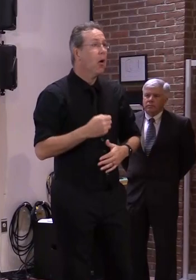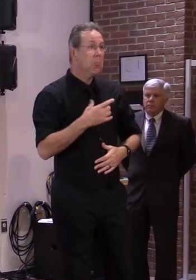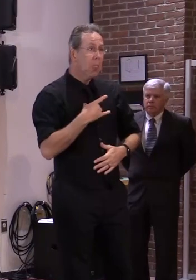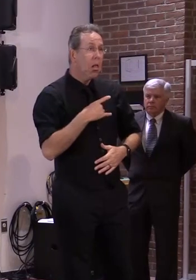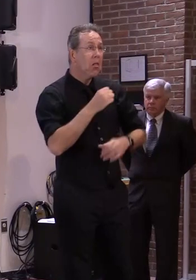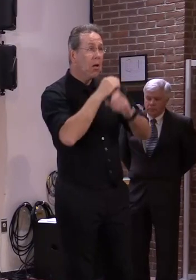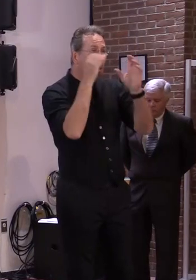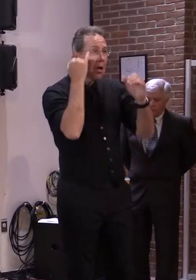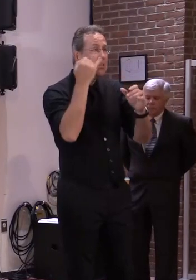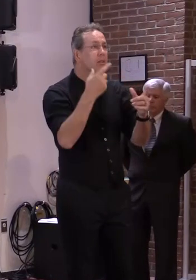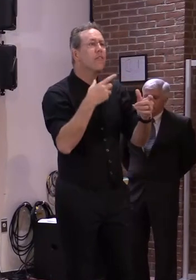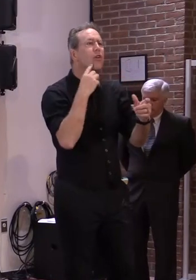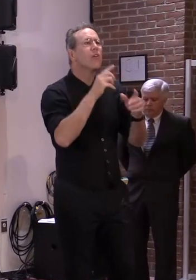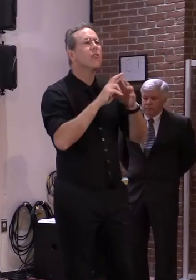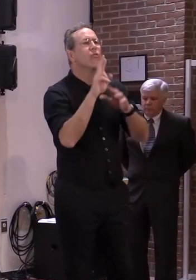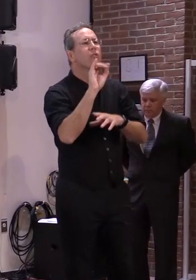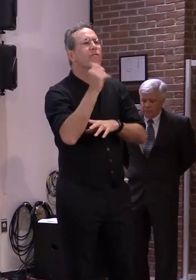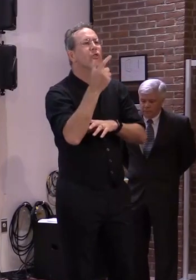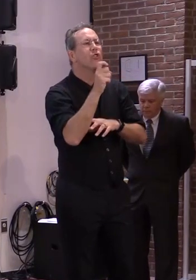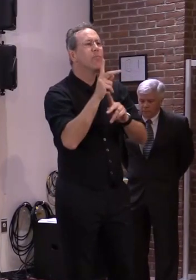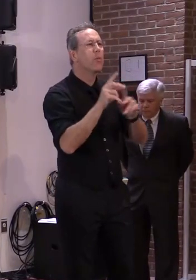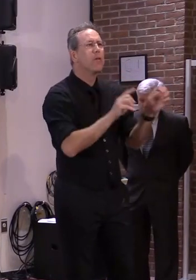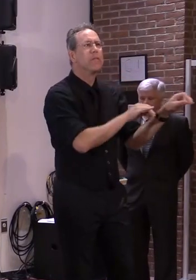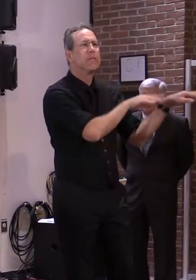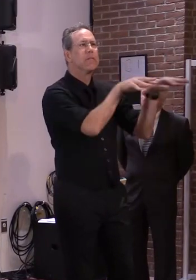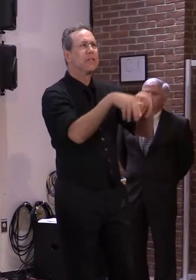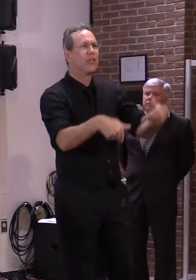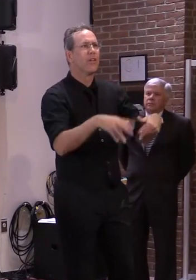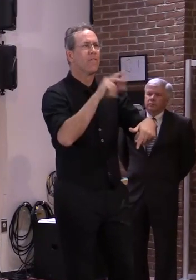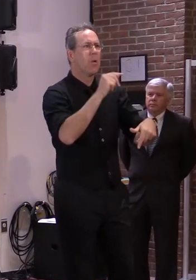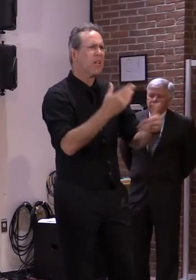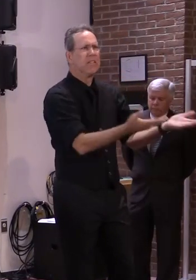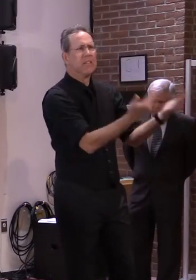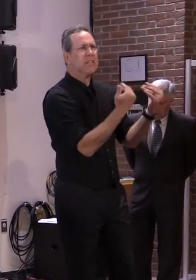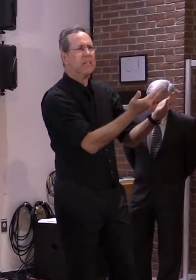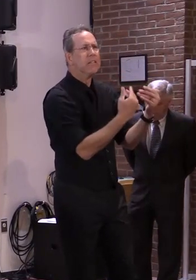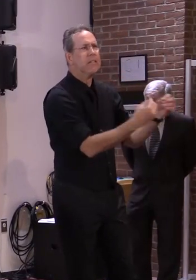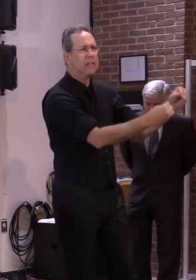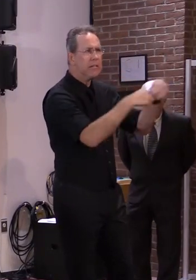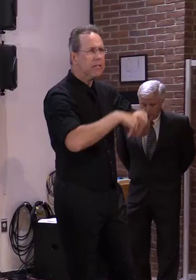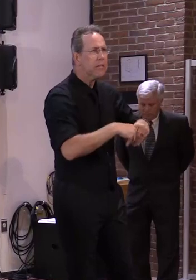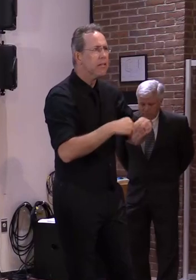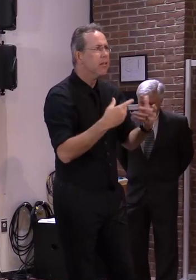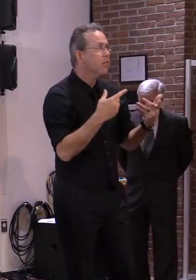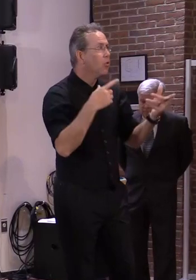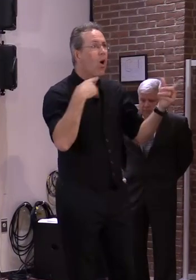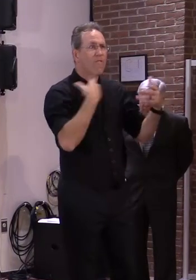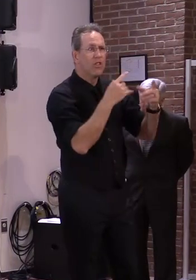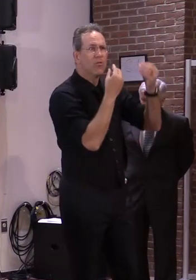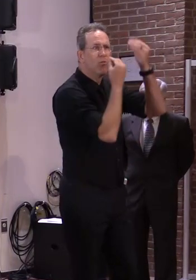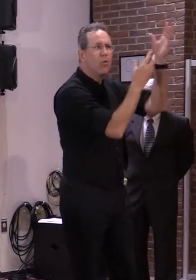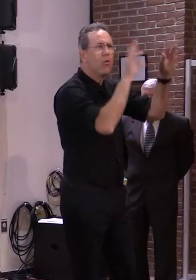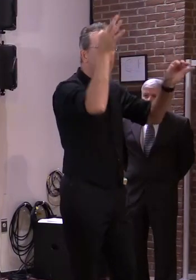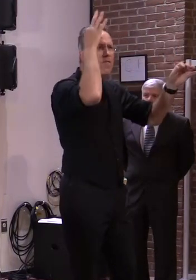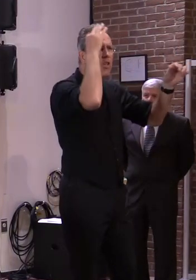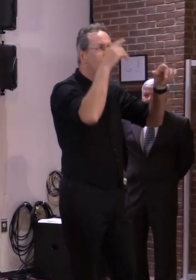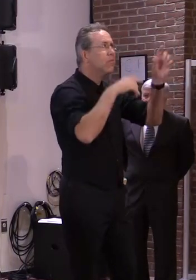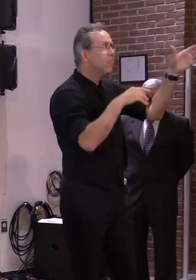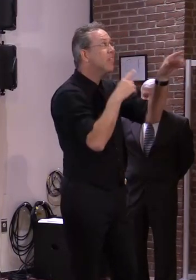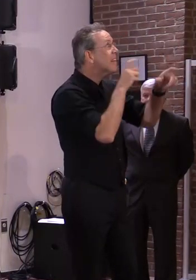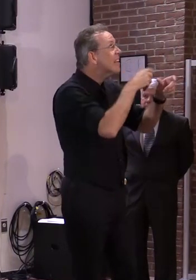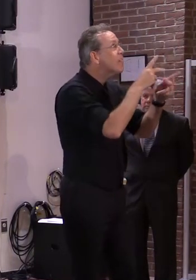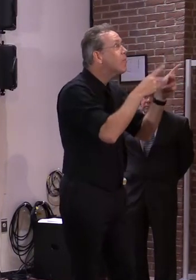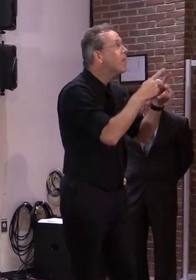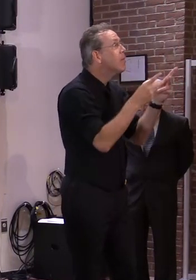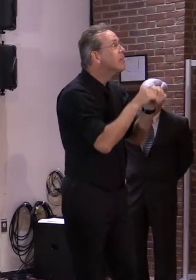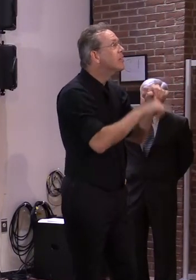ask for more of the allotment from the federal government, and hopefully we'll be able to move forward